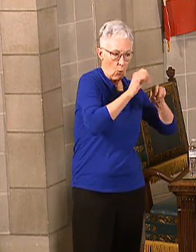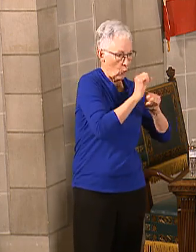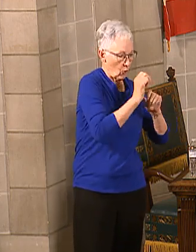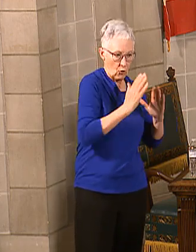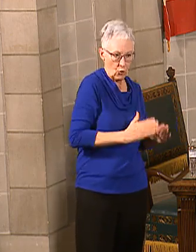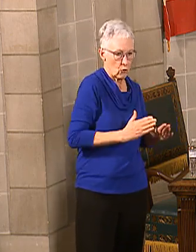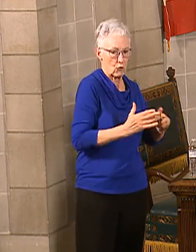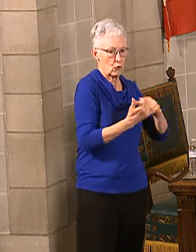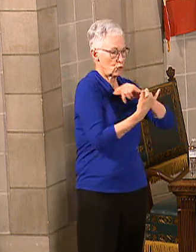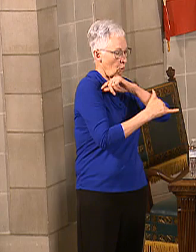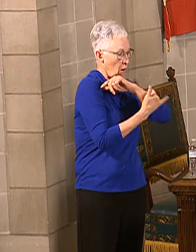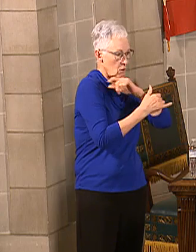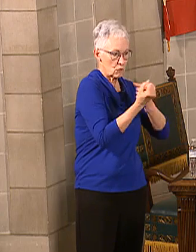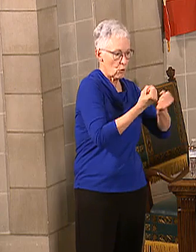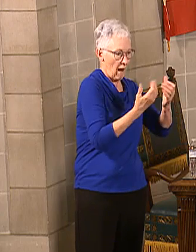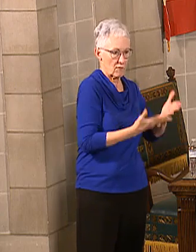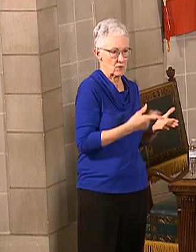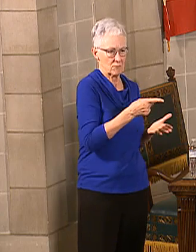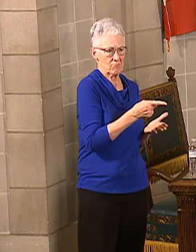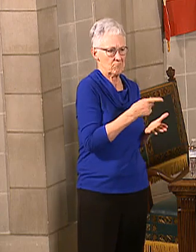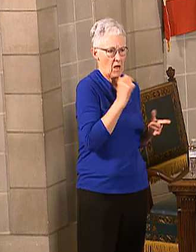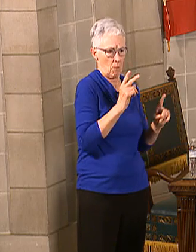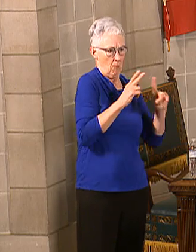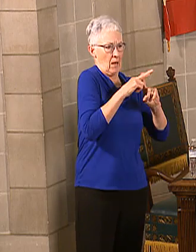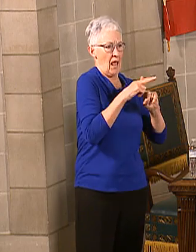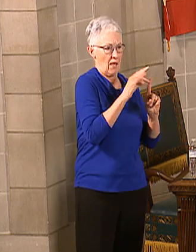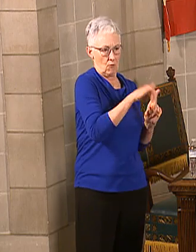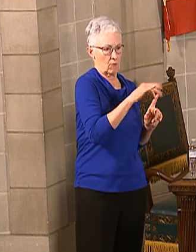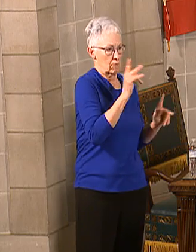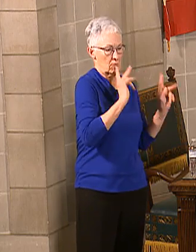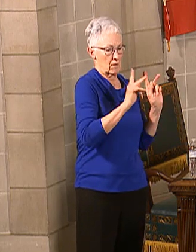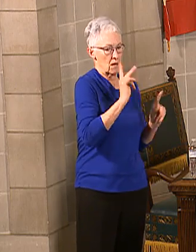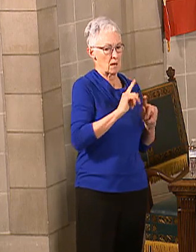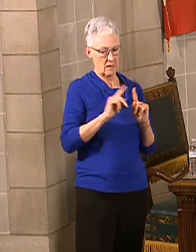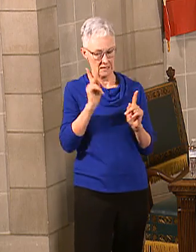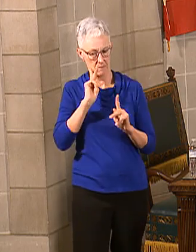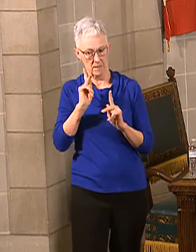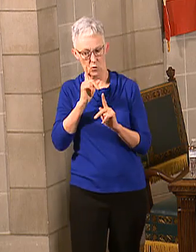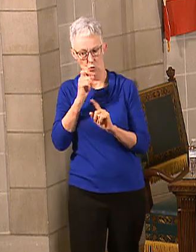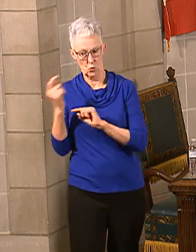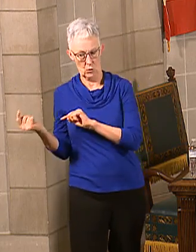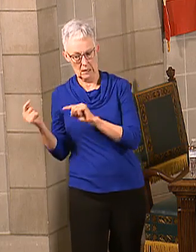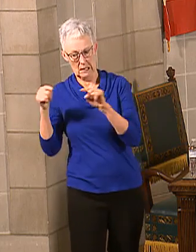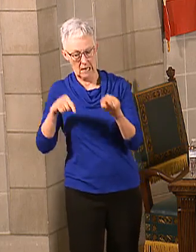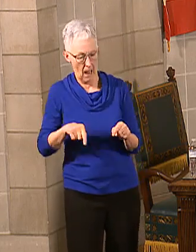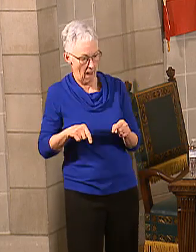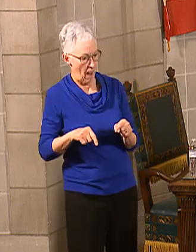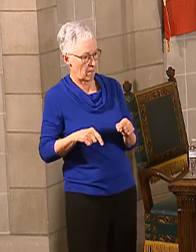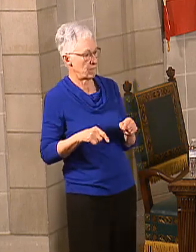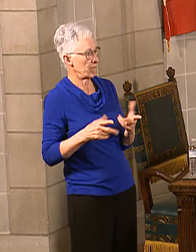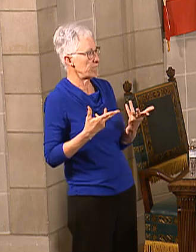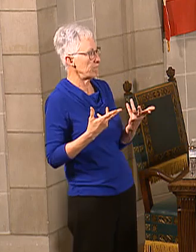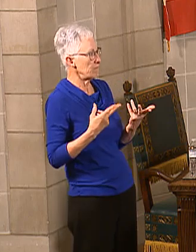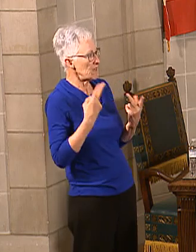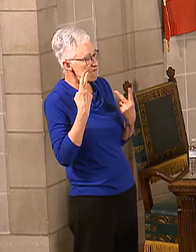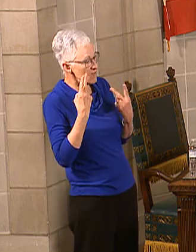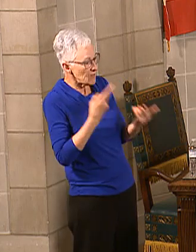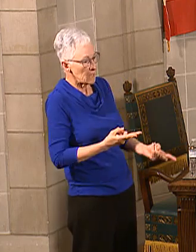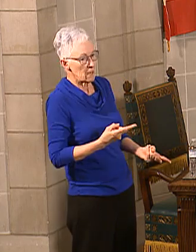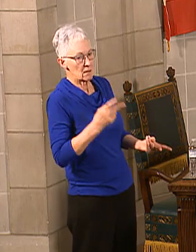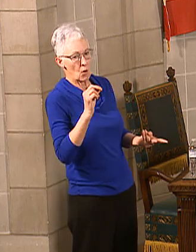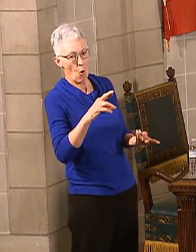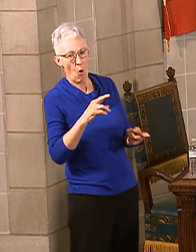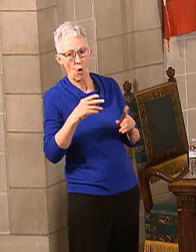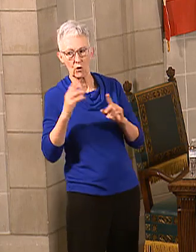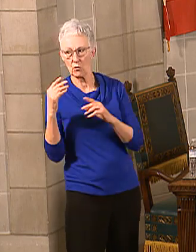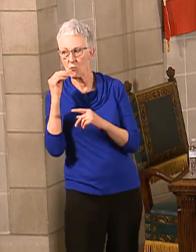here to work, that kind of thing, who cross state boundaries regularly for their job. That does not apply to them. But if you are coming here because you're a returning snowbird,